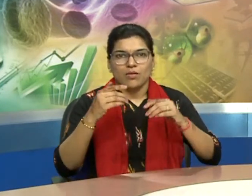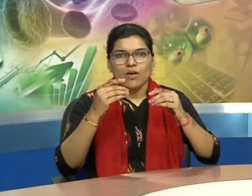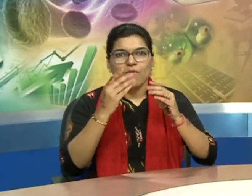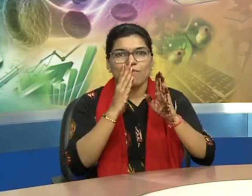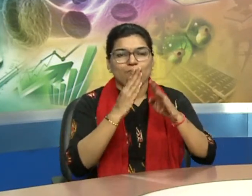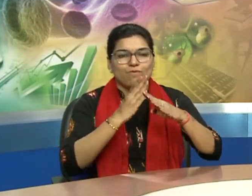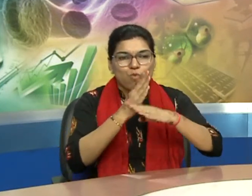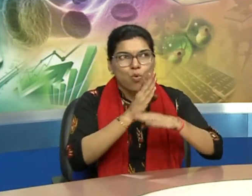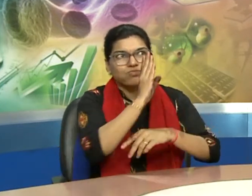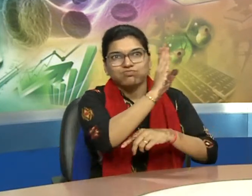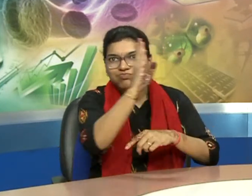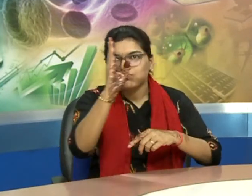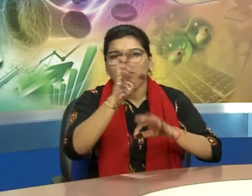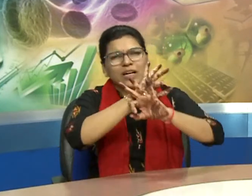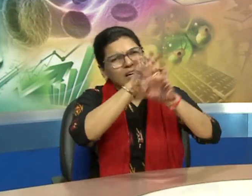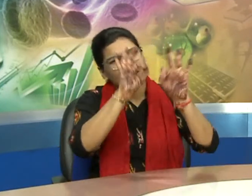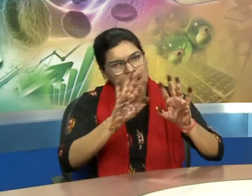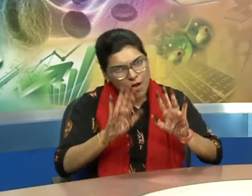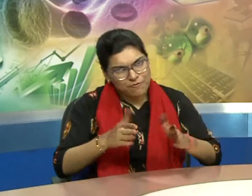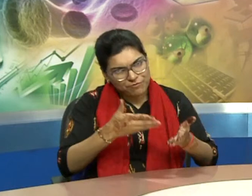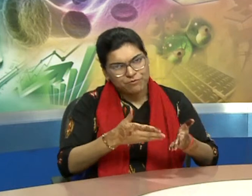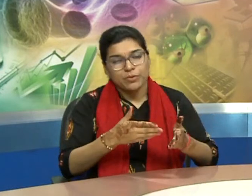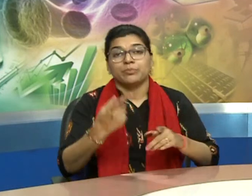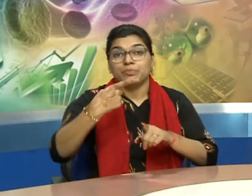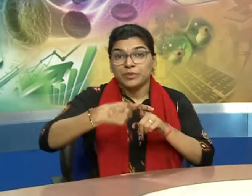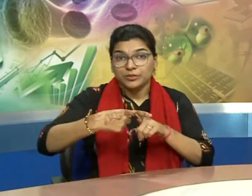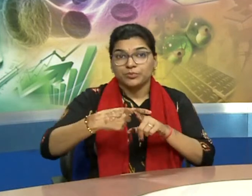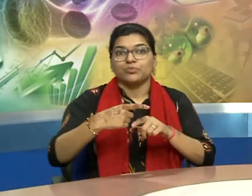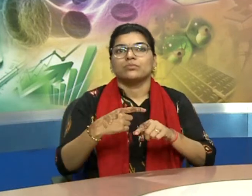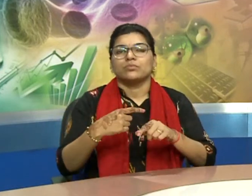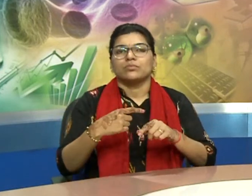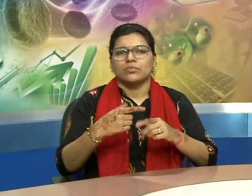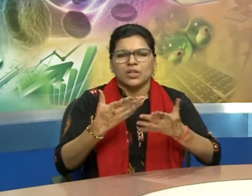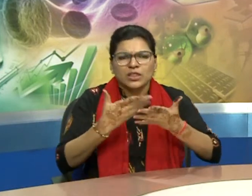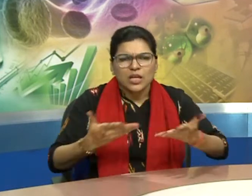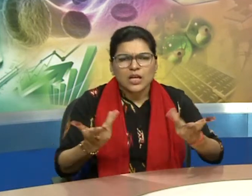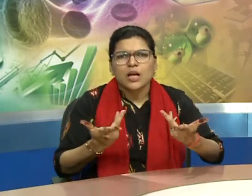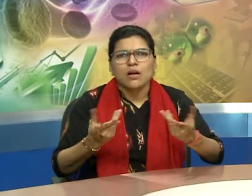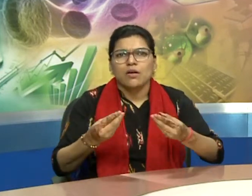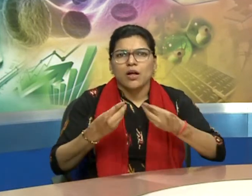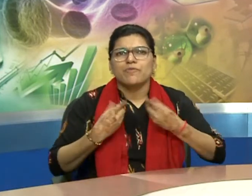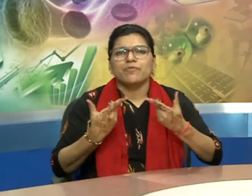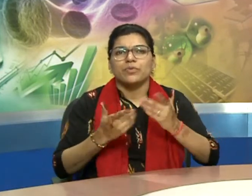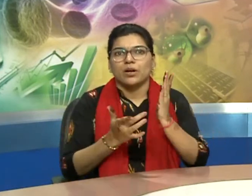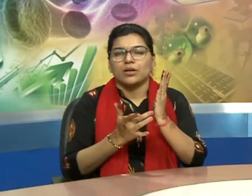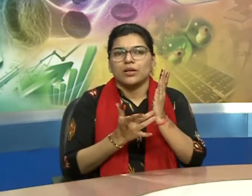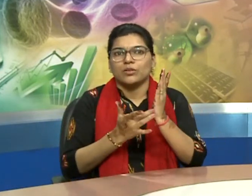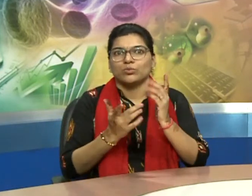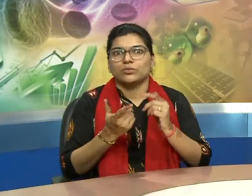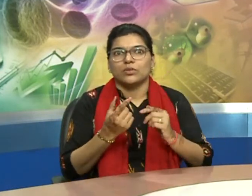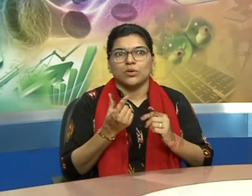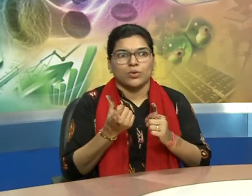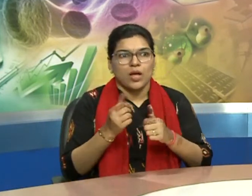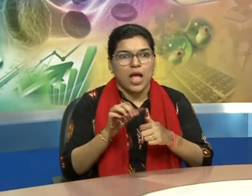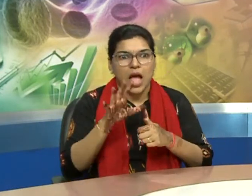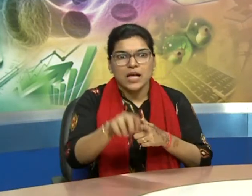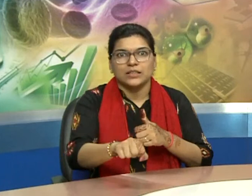and furnitures like table, chair, all the shelves, all the things which you can